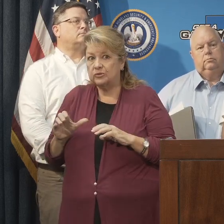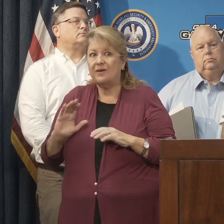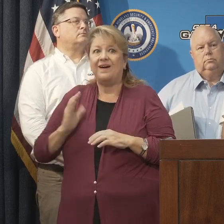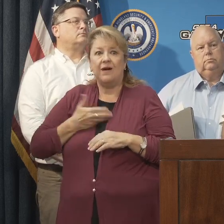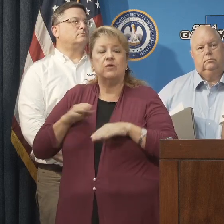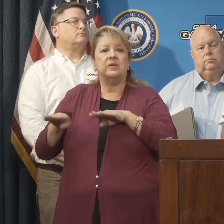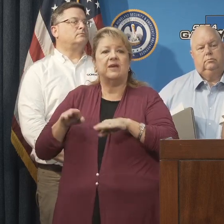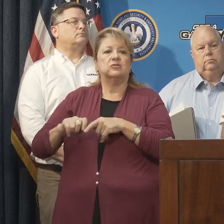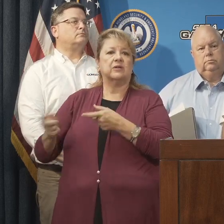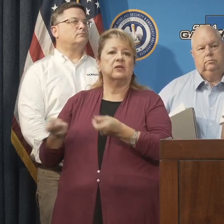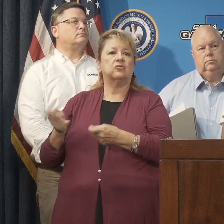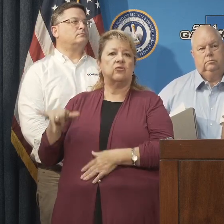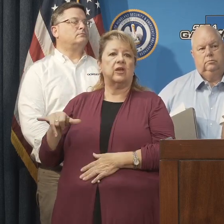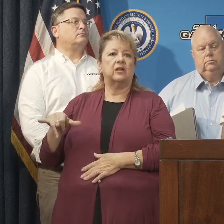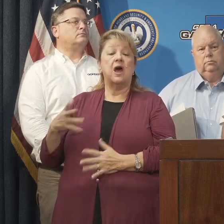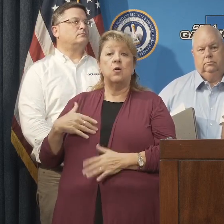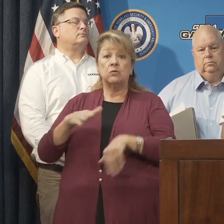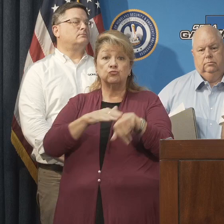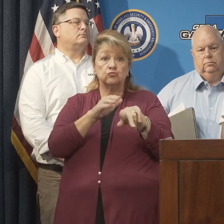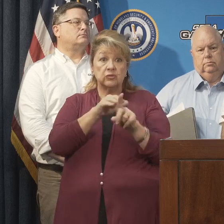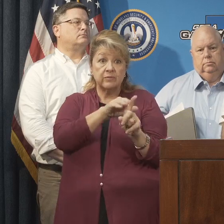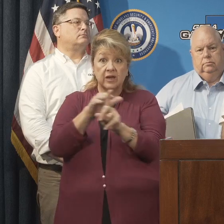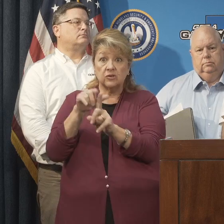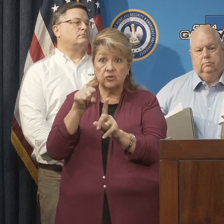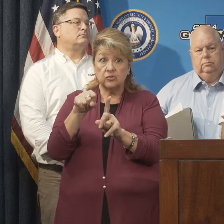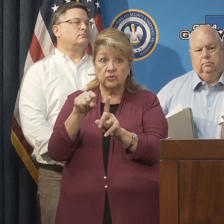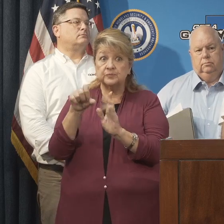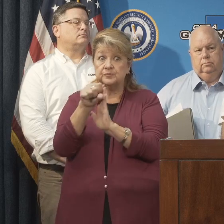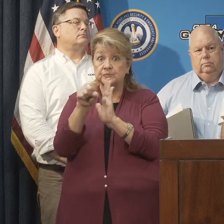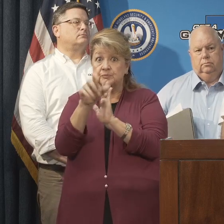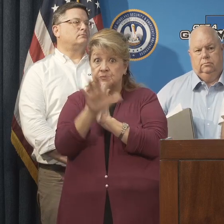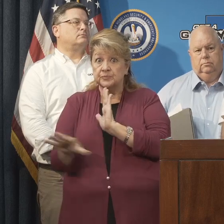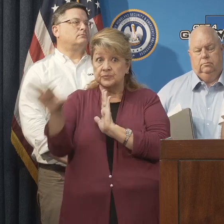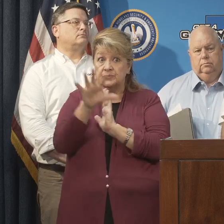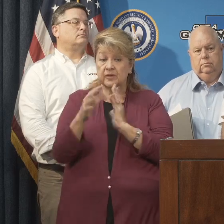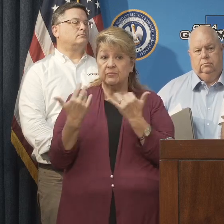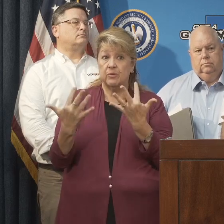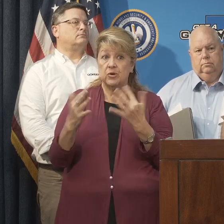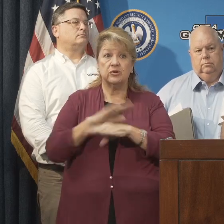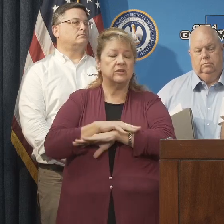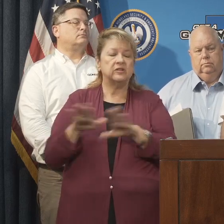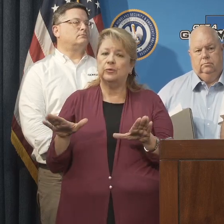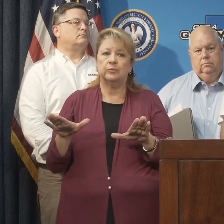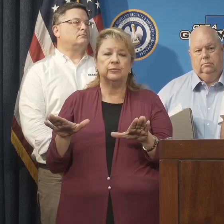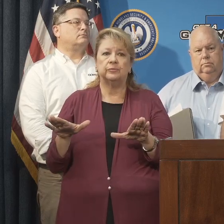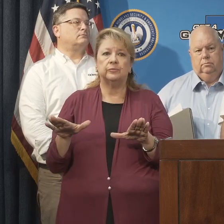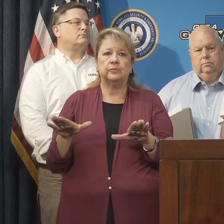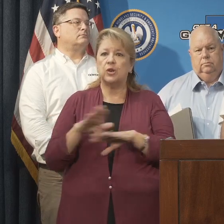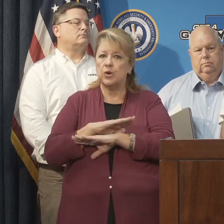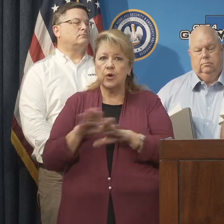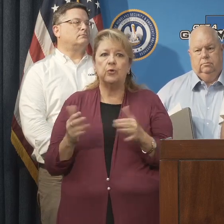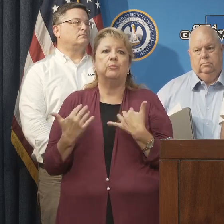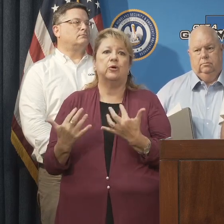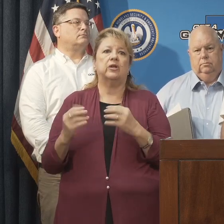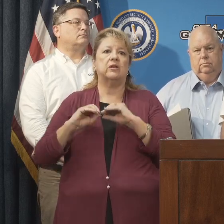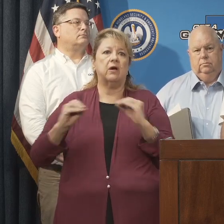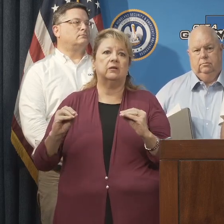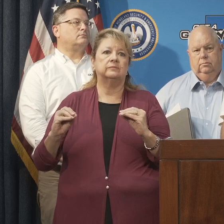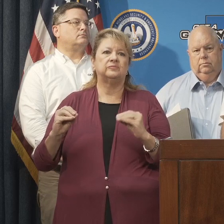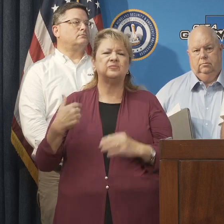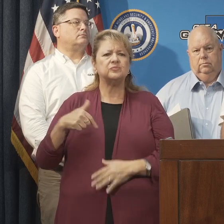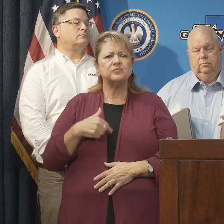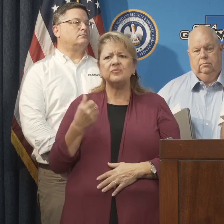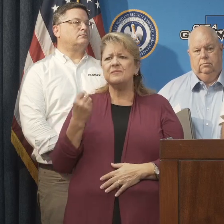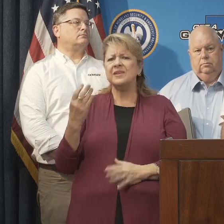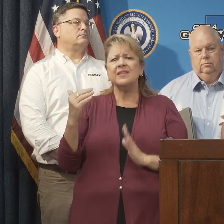ban. We have, and you're going to get the numbers here in just a little bit, but we have thousands of people